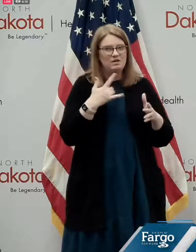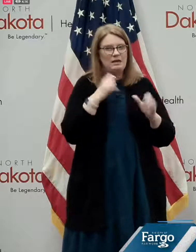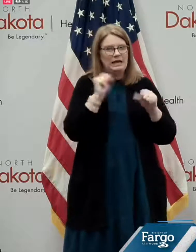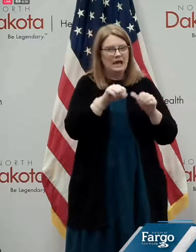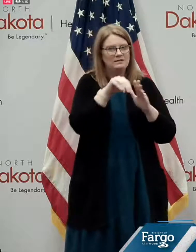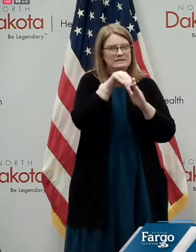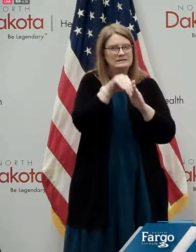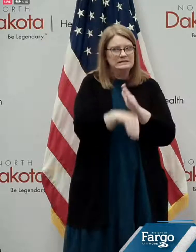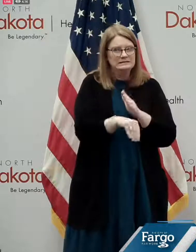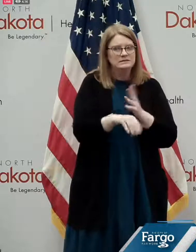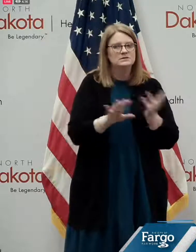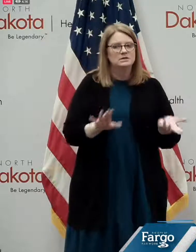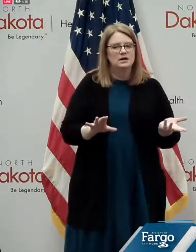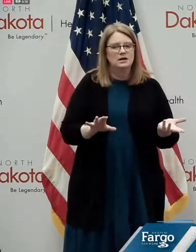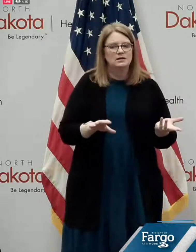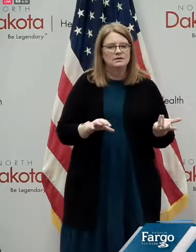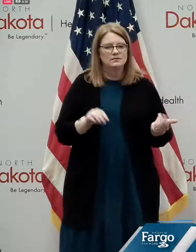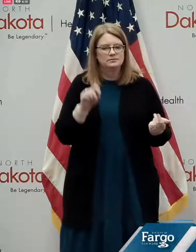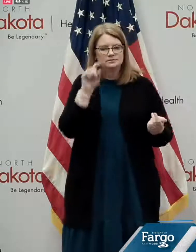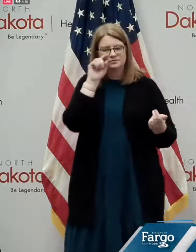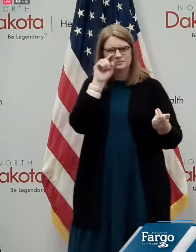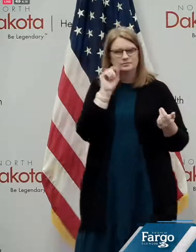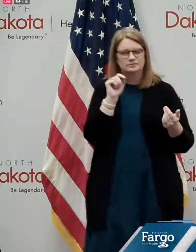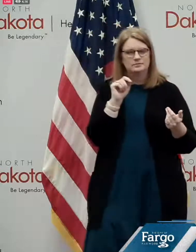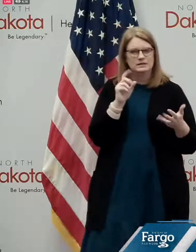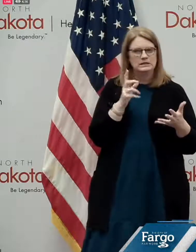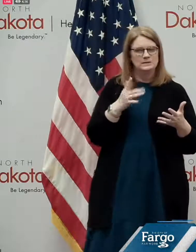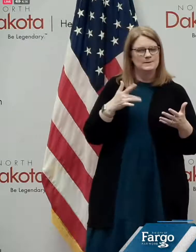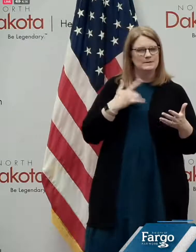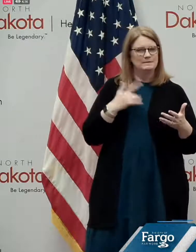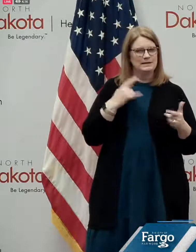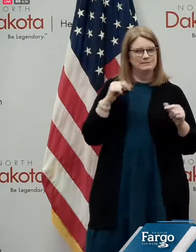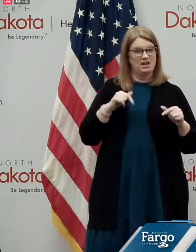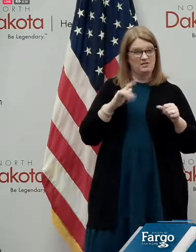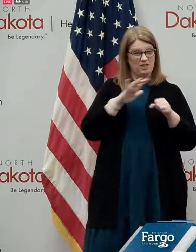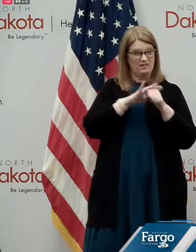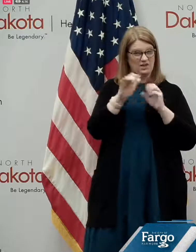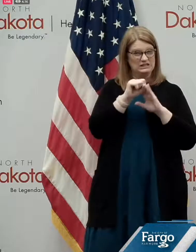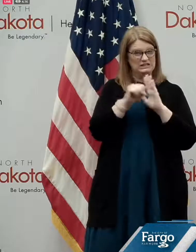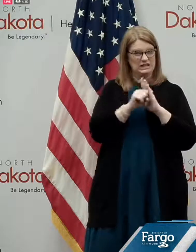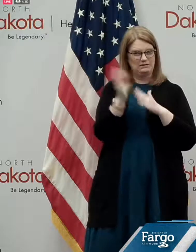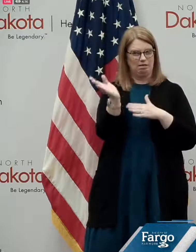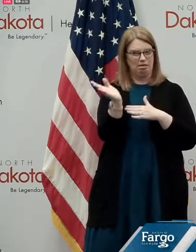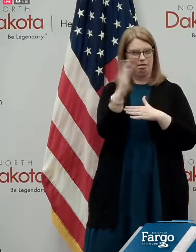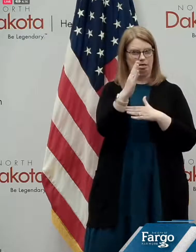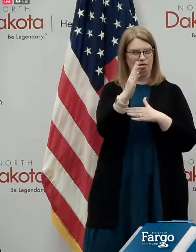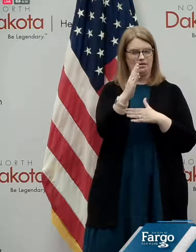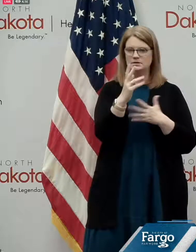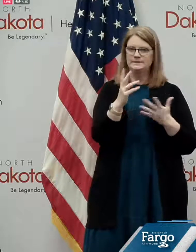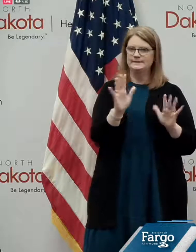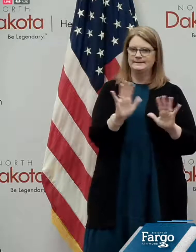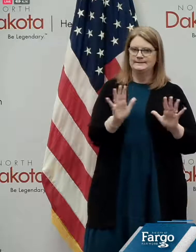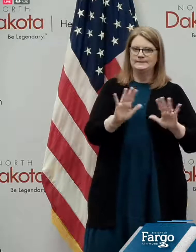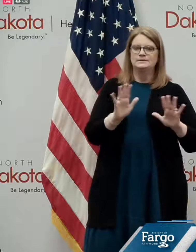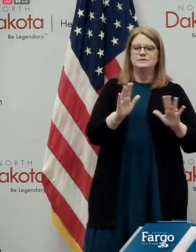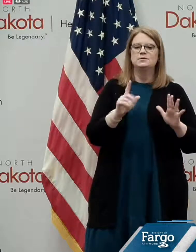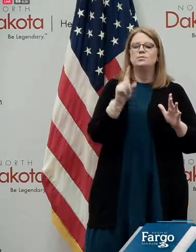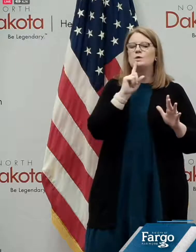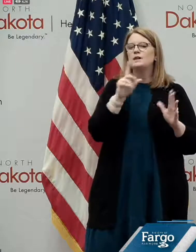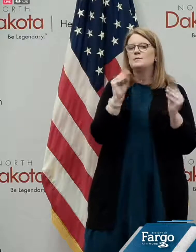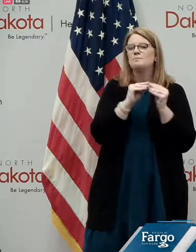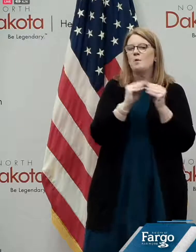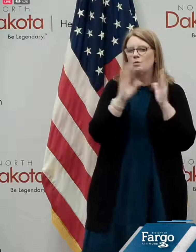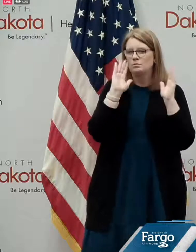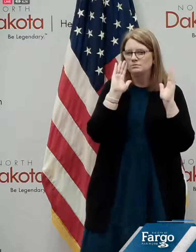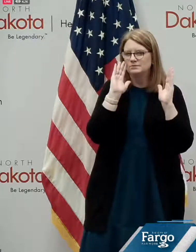no reason at this point to make some change for the entire state. We want to be more targeted at working again at